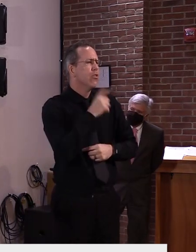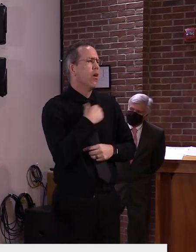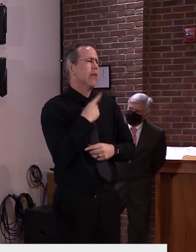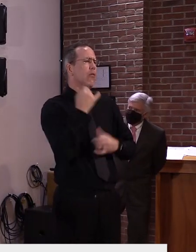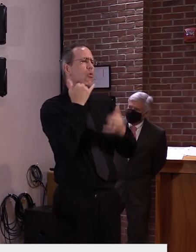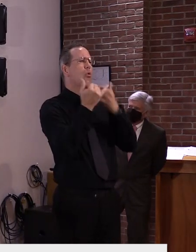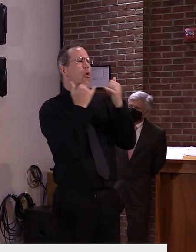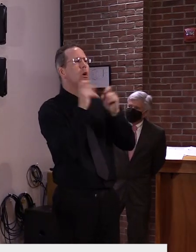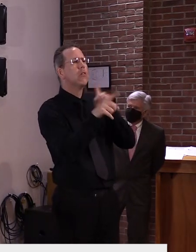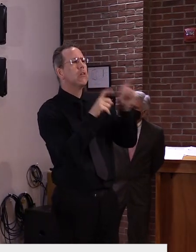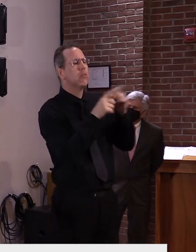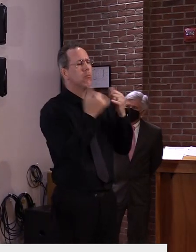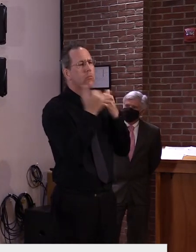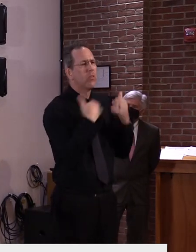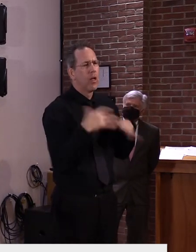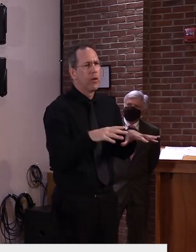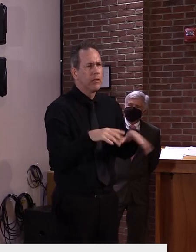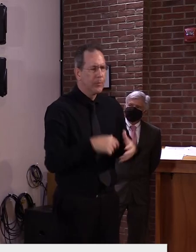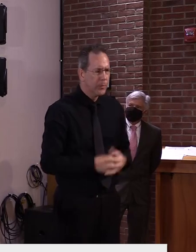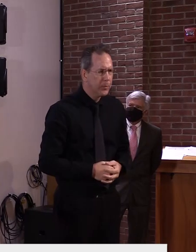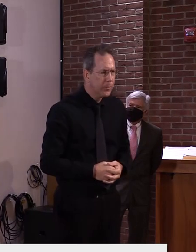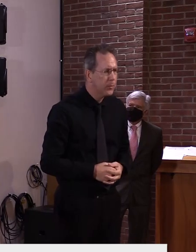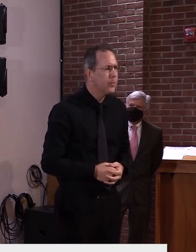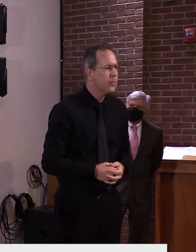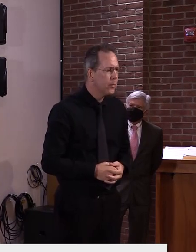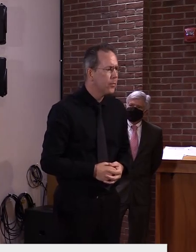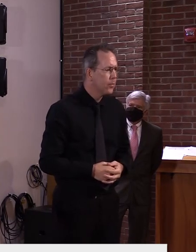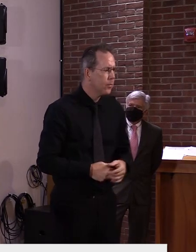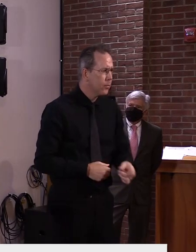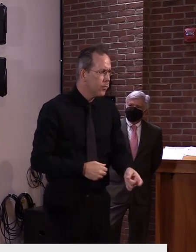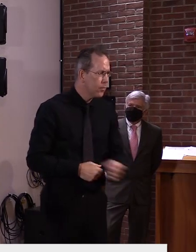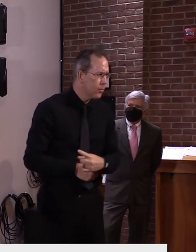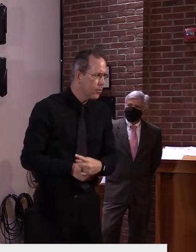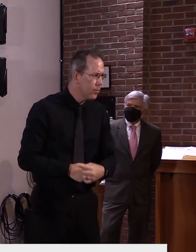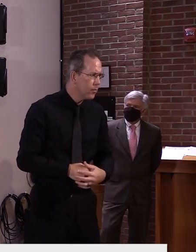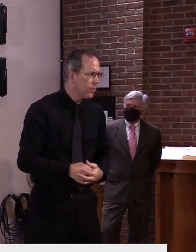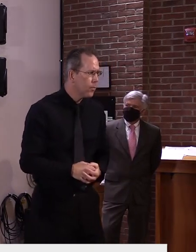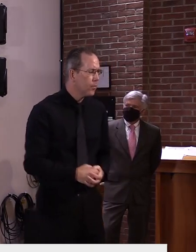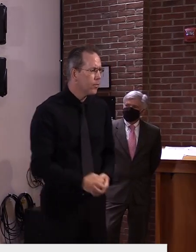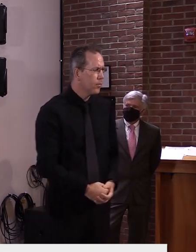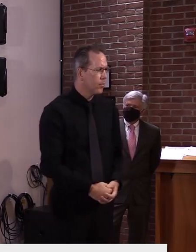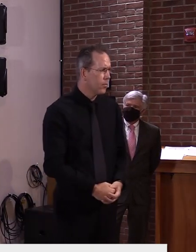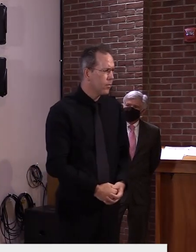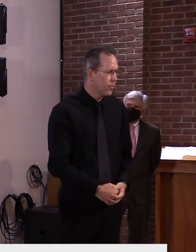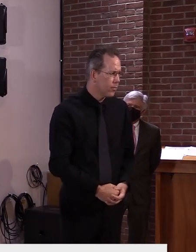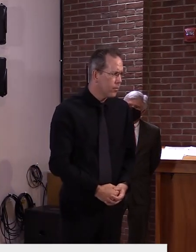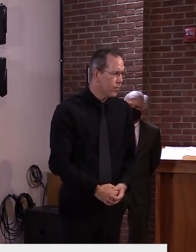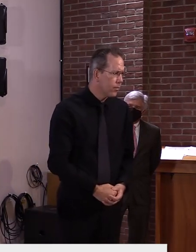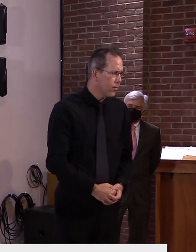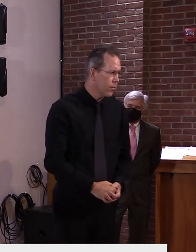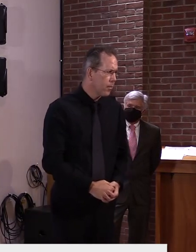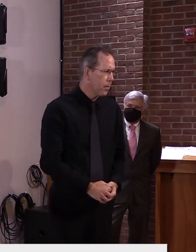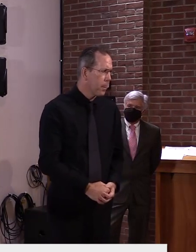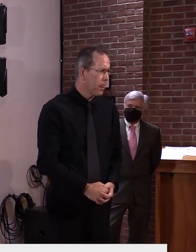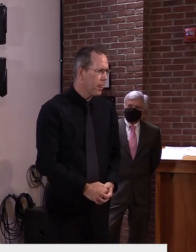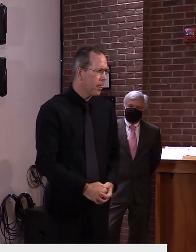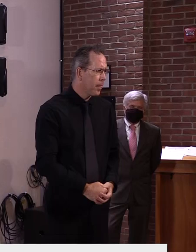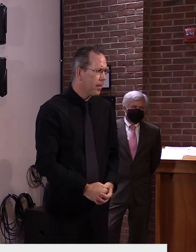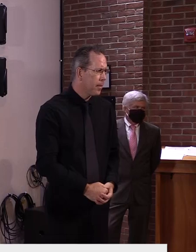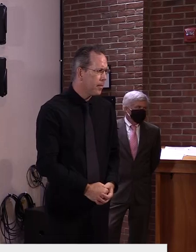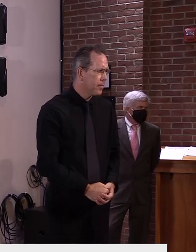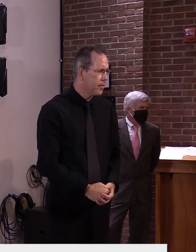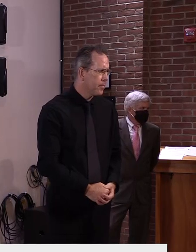Vermont, across Vermont? Yeah, I think the governor's opening remarks alluded to that completely, talking